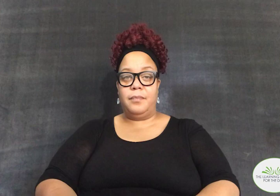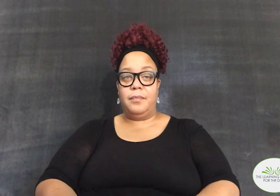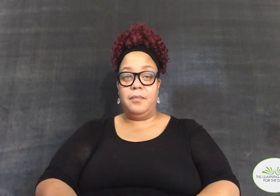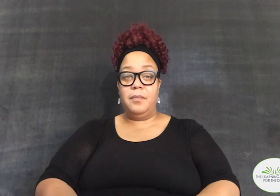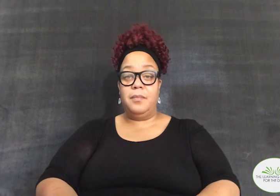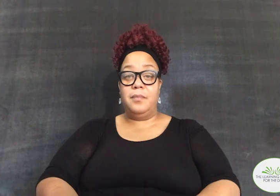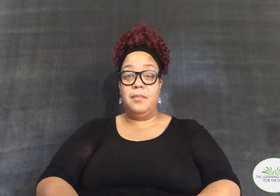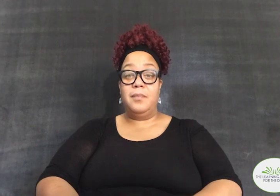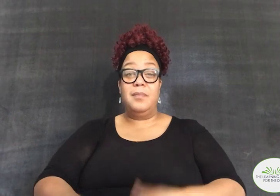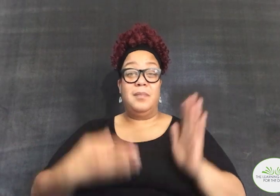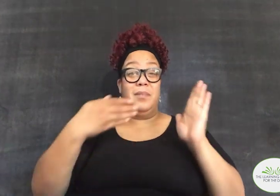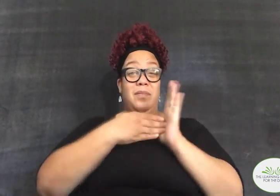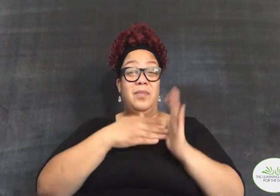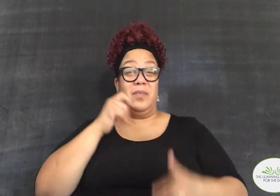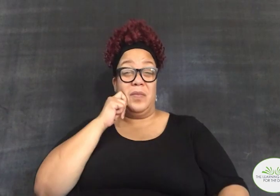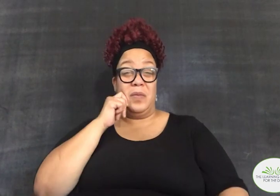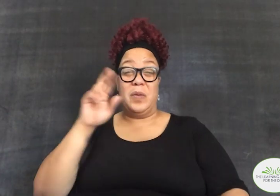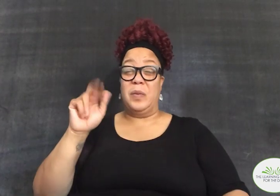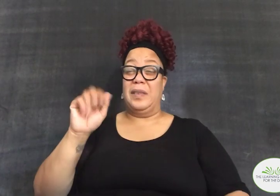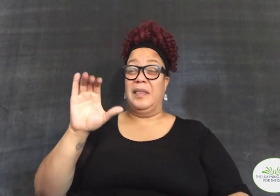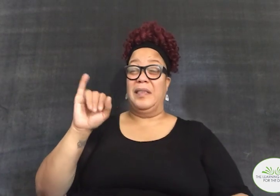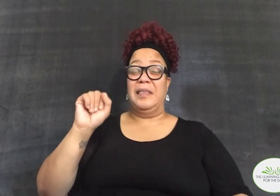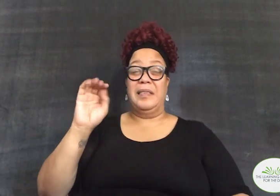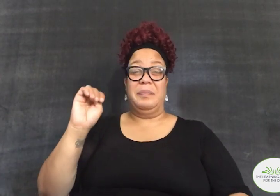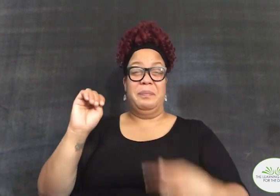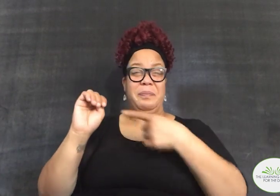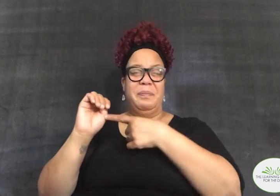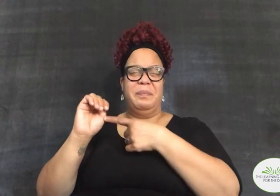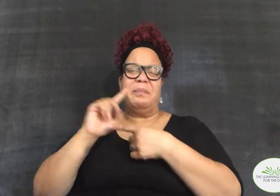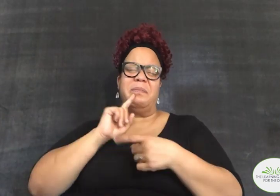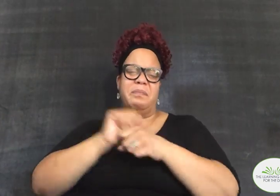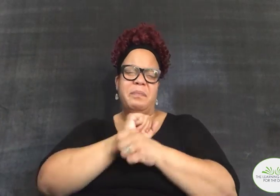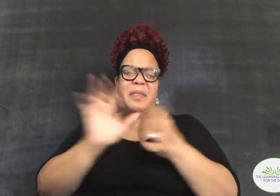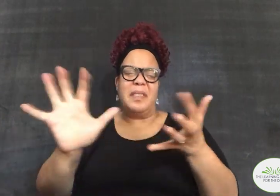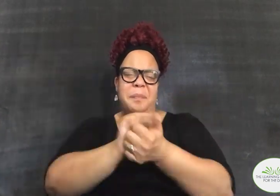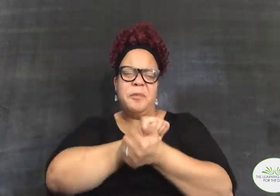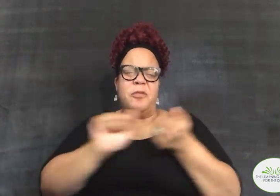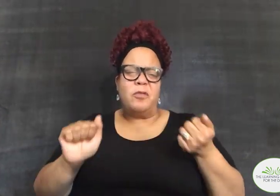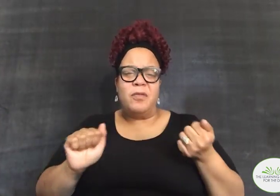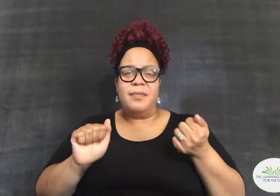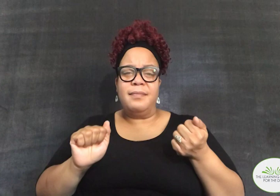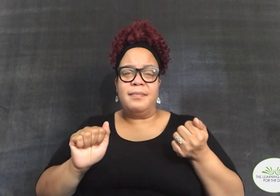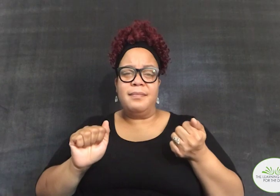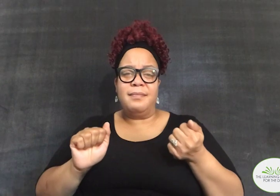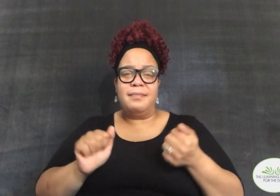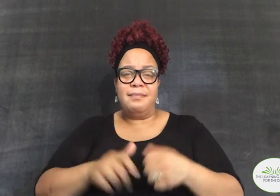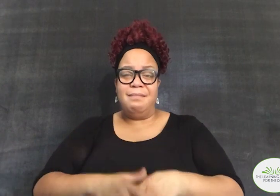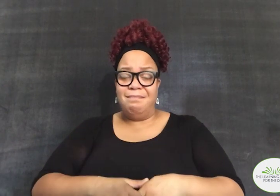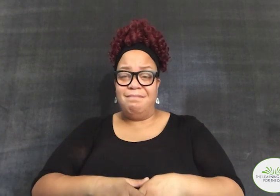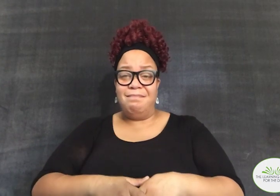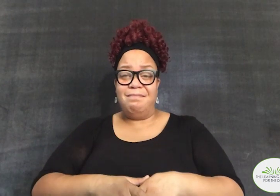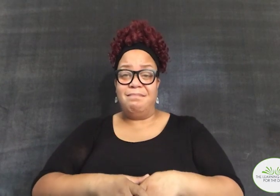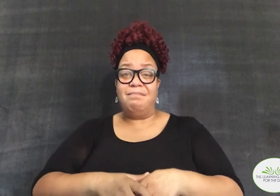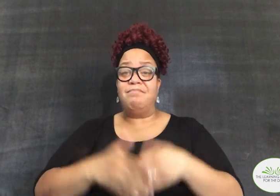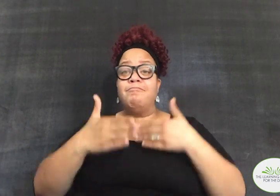Racism is just as damaging in obvious forms as it is in less obvious and subtle